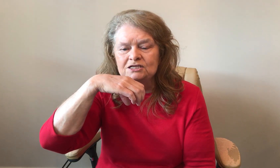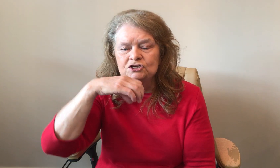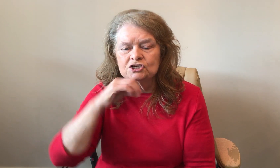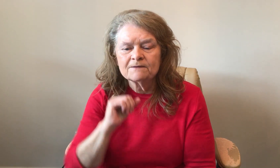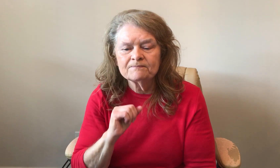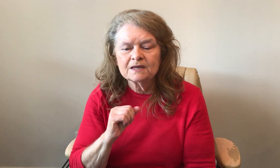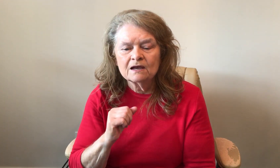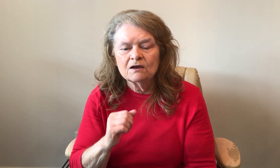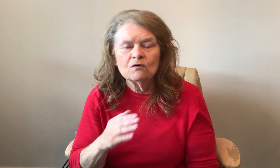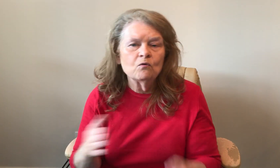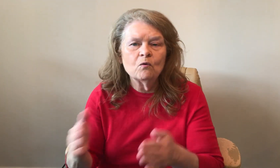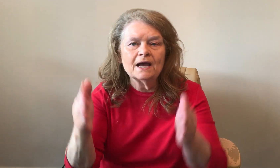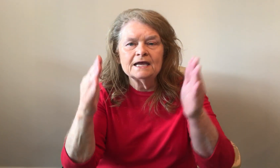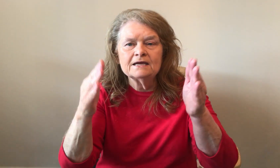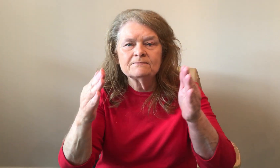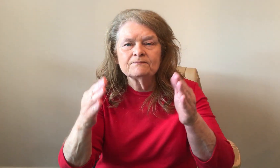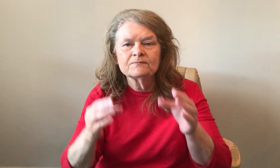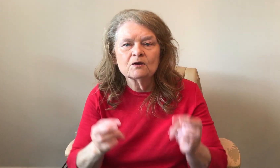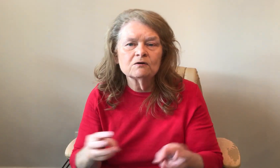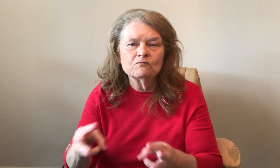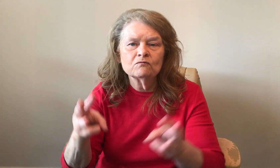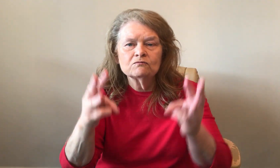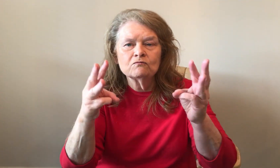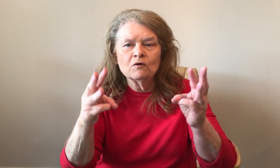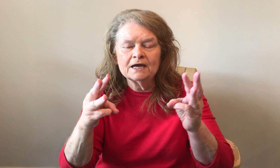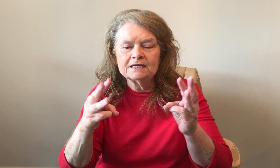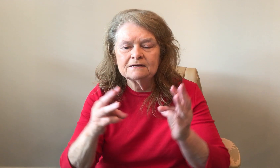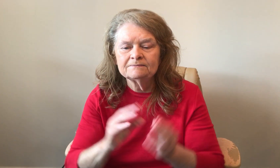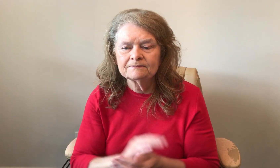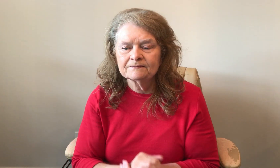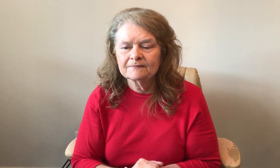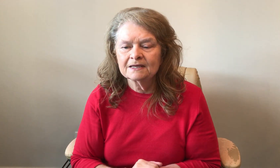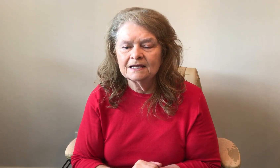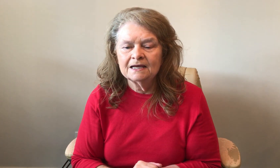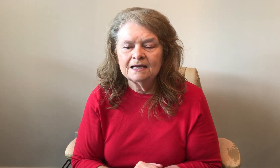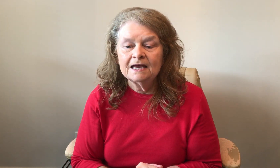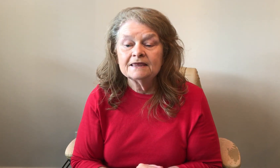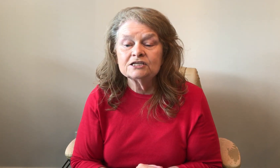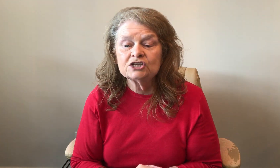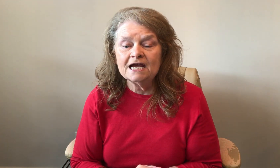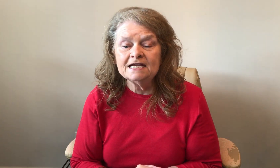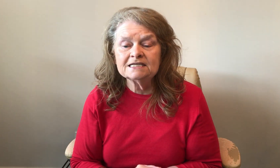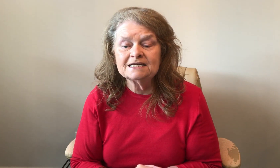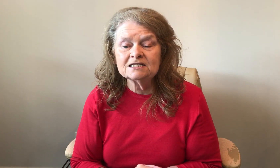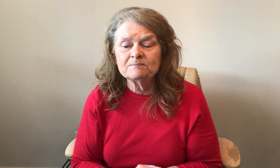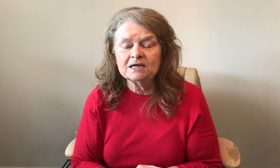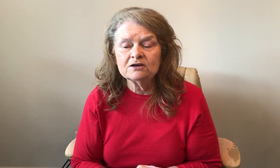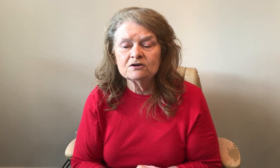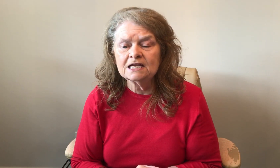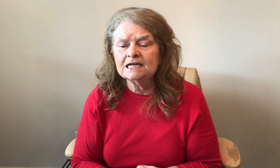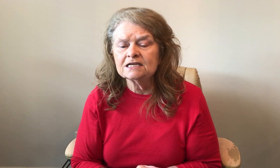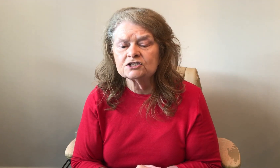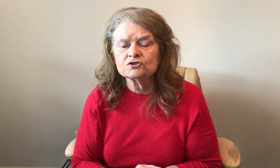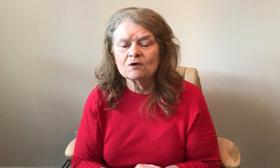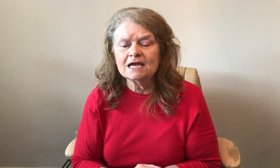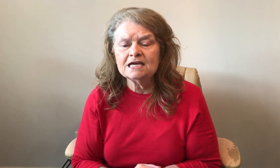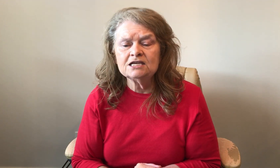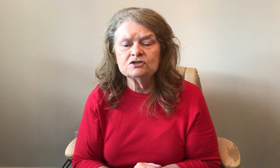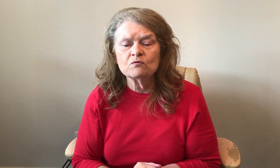Strange way or way. The chains disappeared in a strange